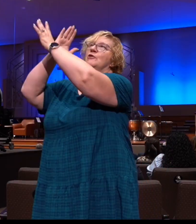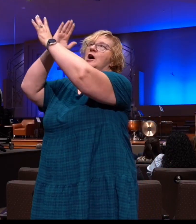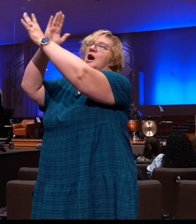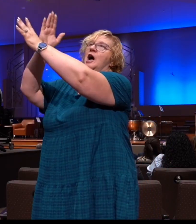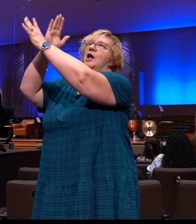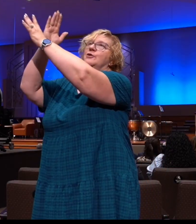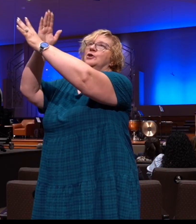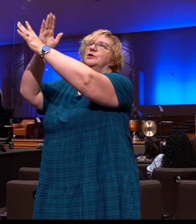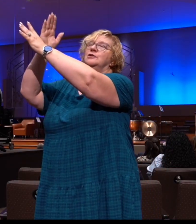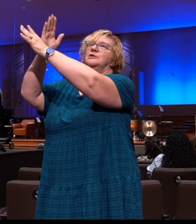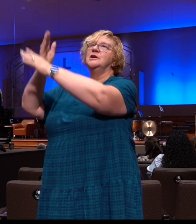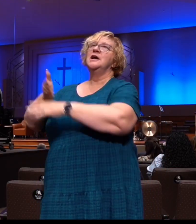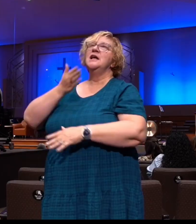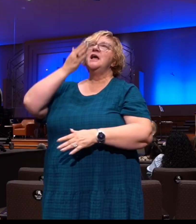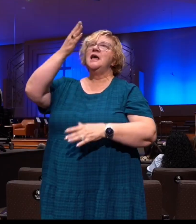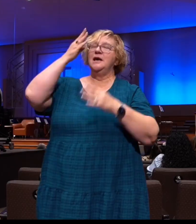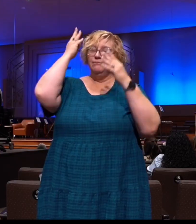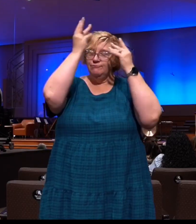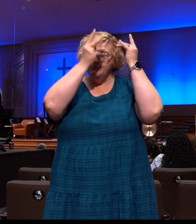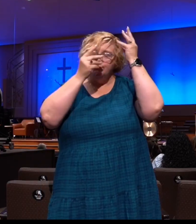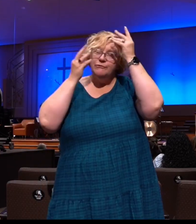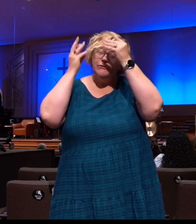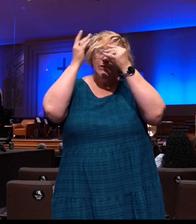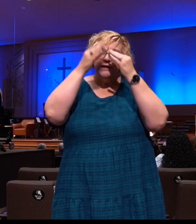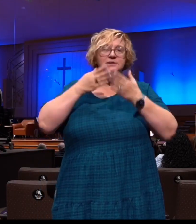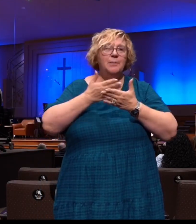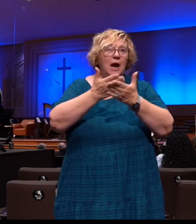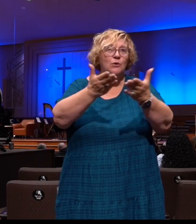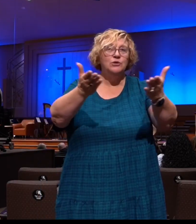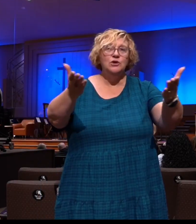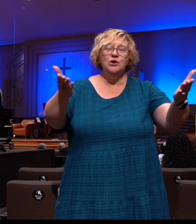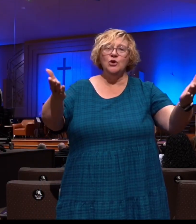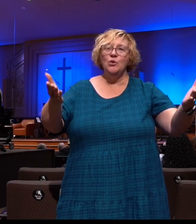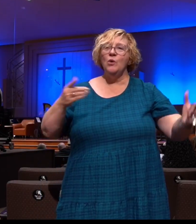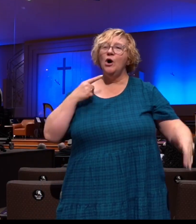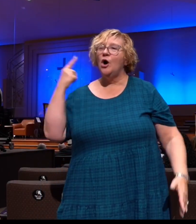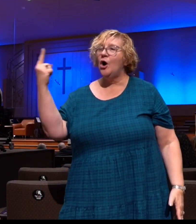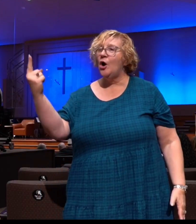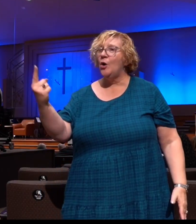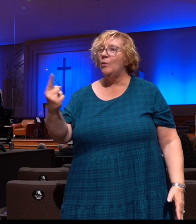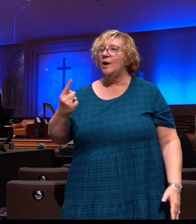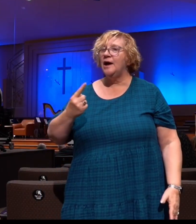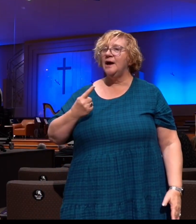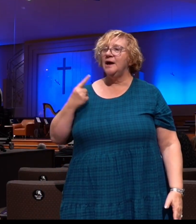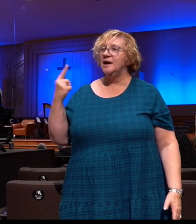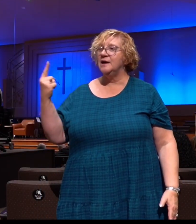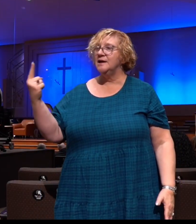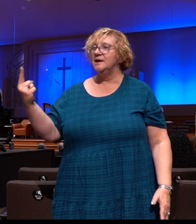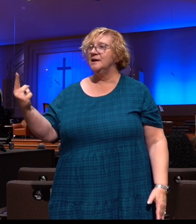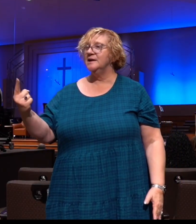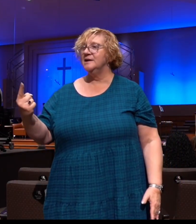Father. His thoughts are with you each moment of the